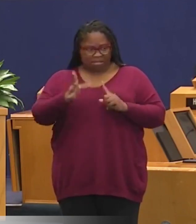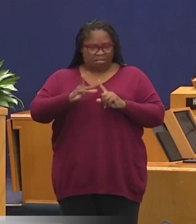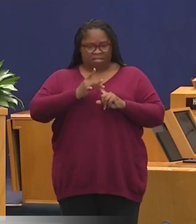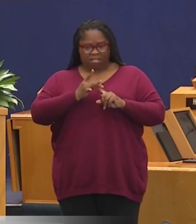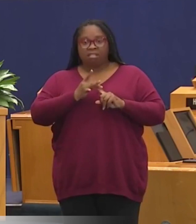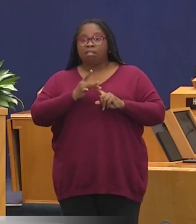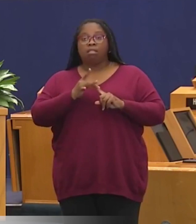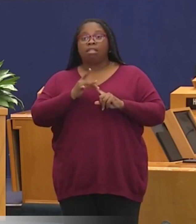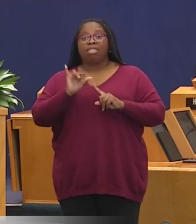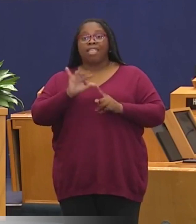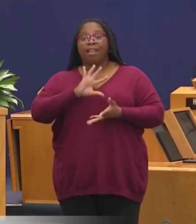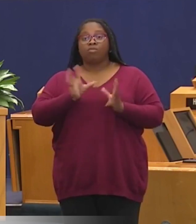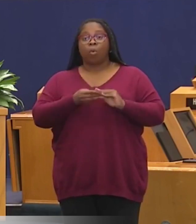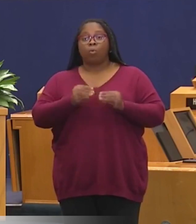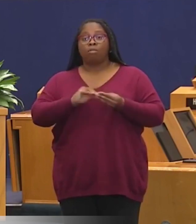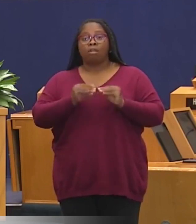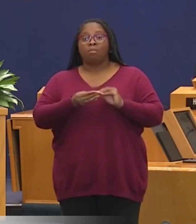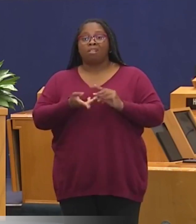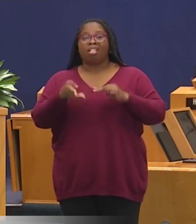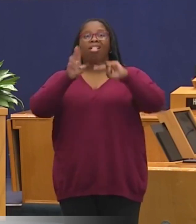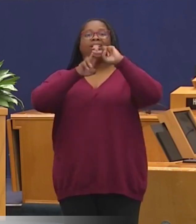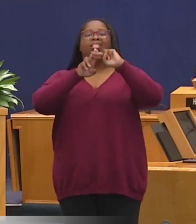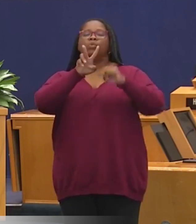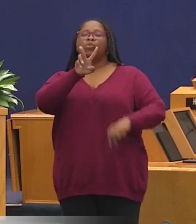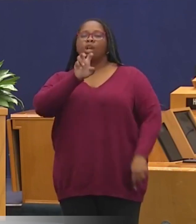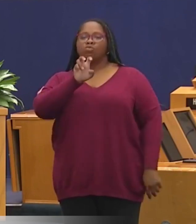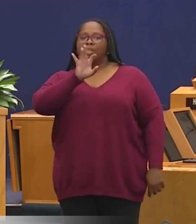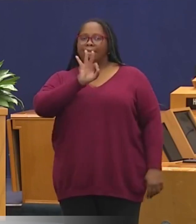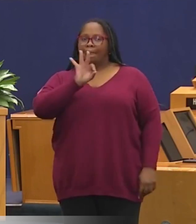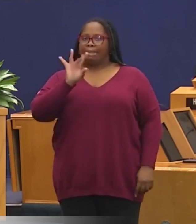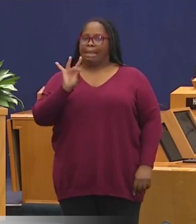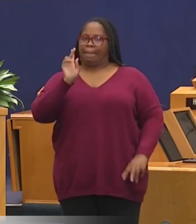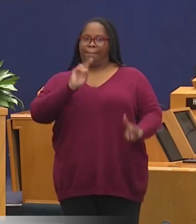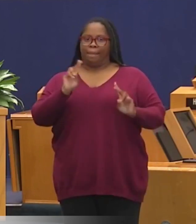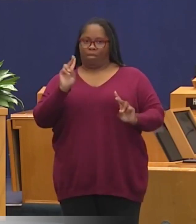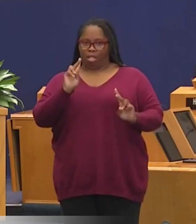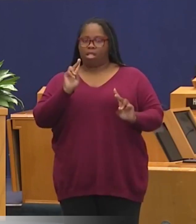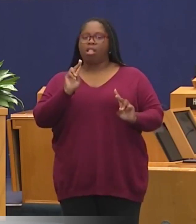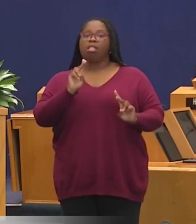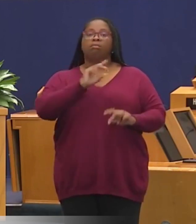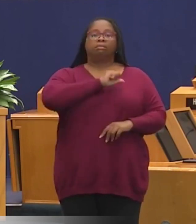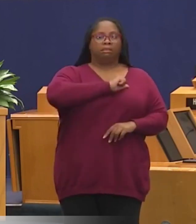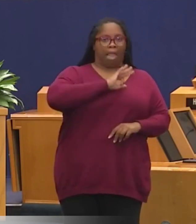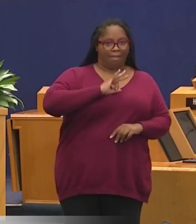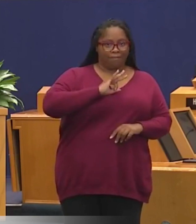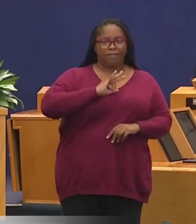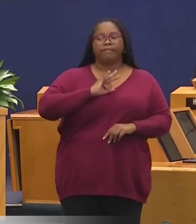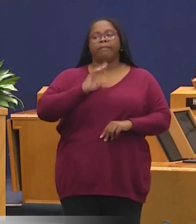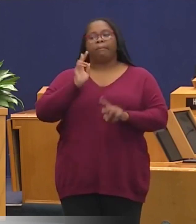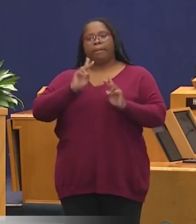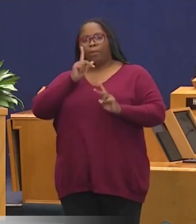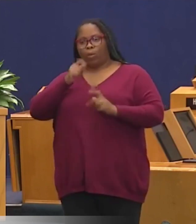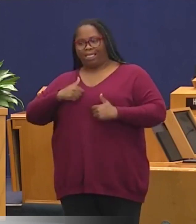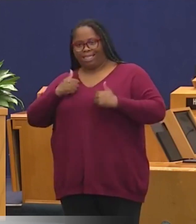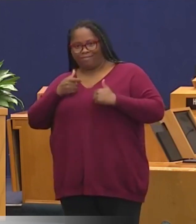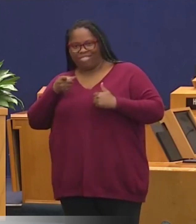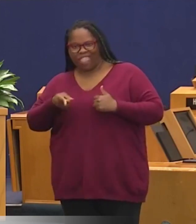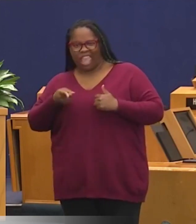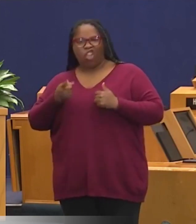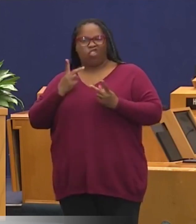also increased to 298 people. This includes both staff and residents or guests.